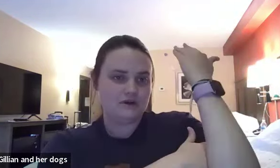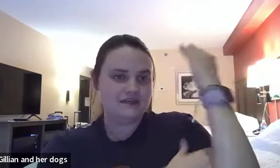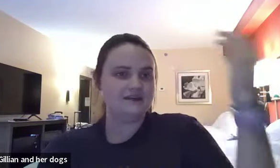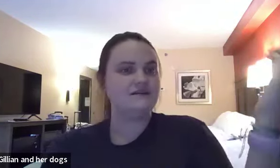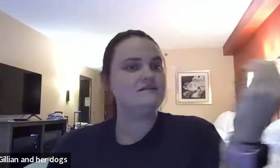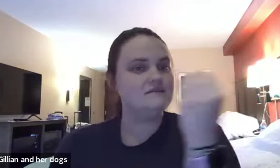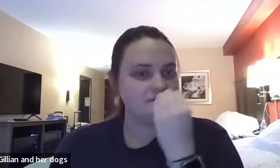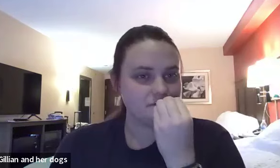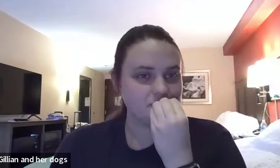morning food.